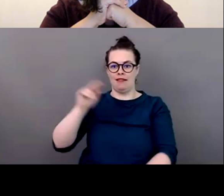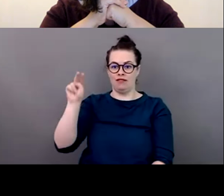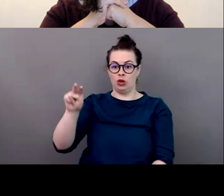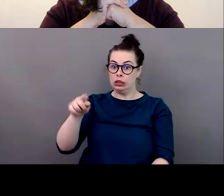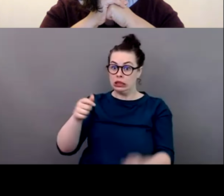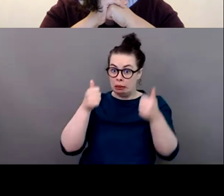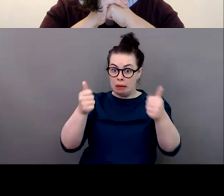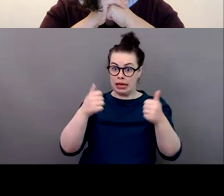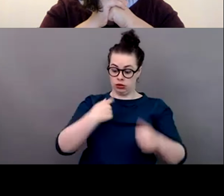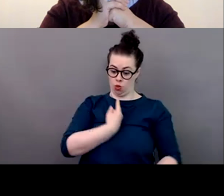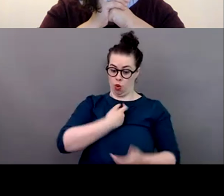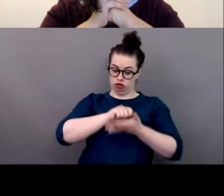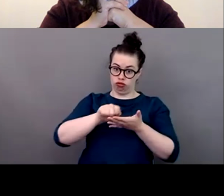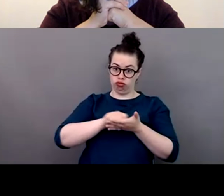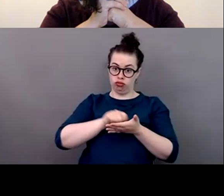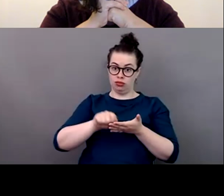of optional protocol?